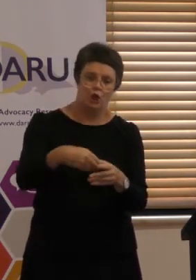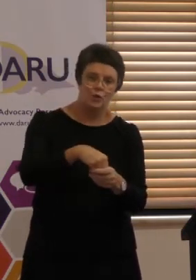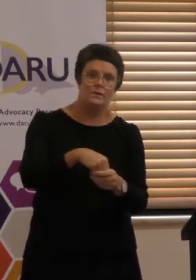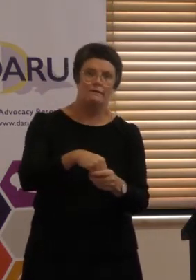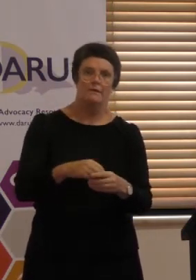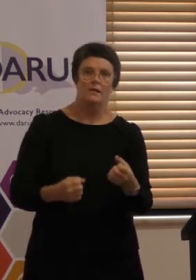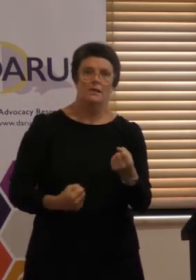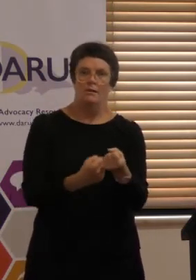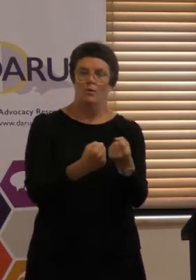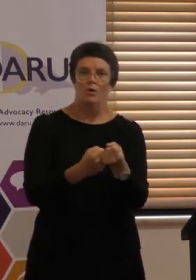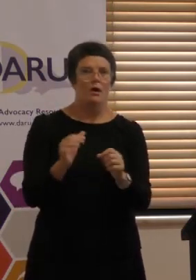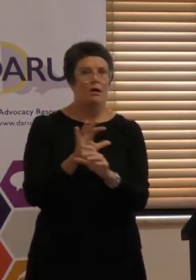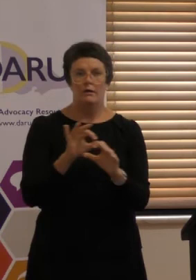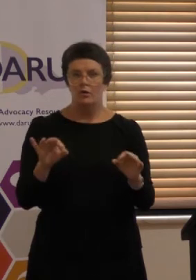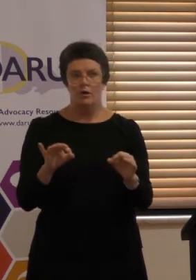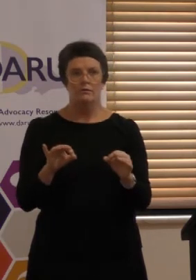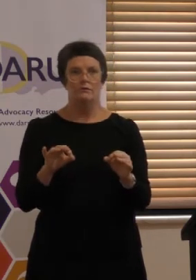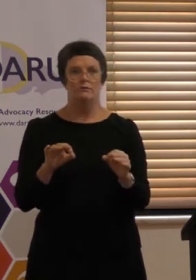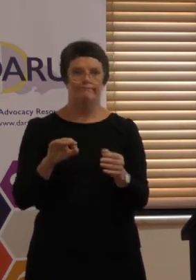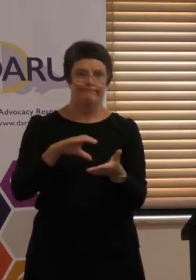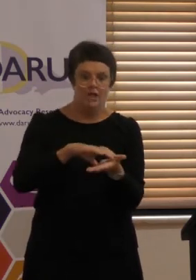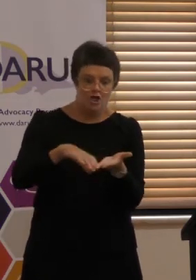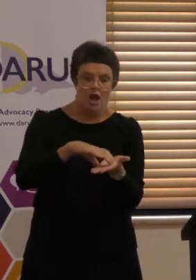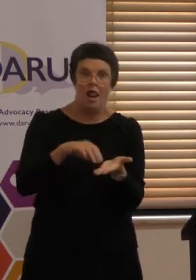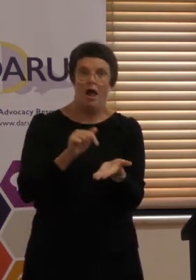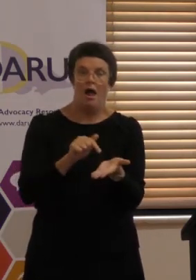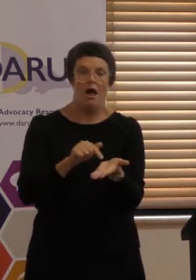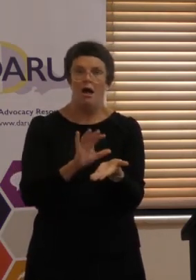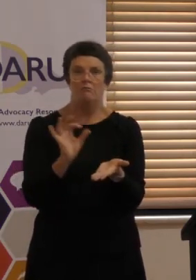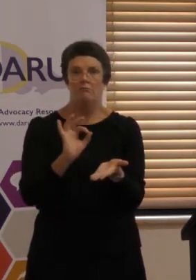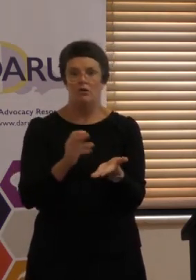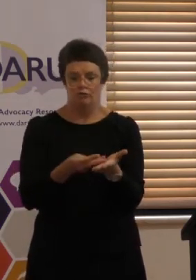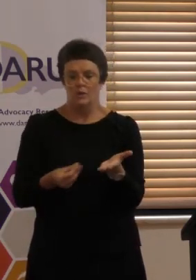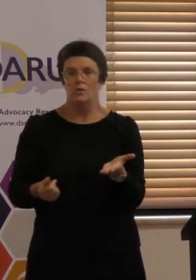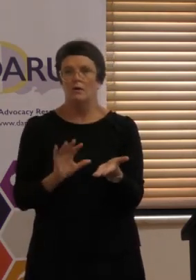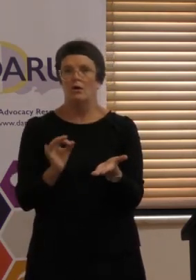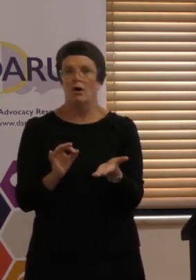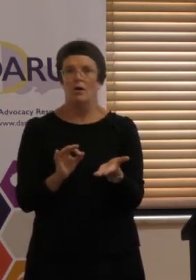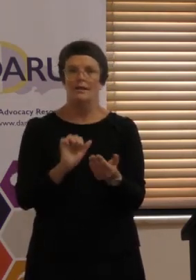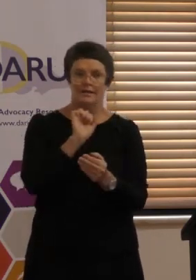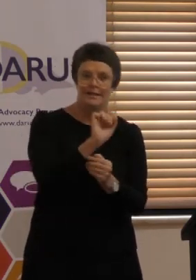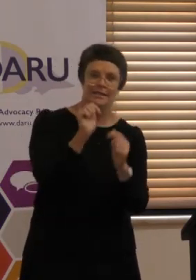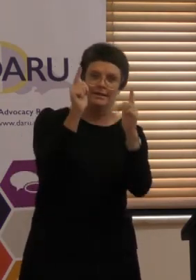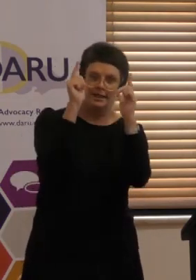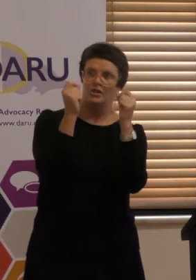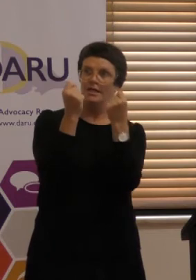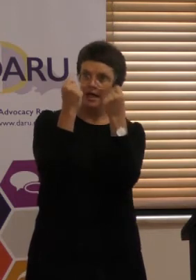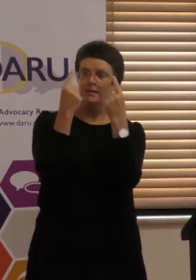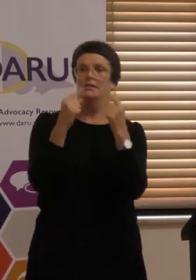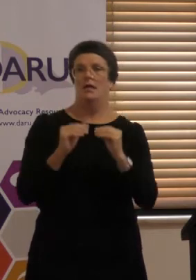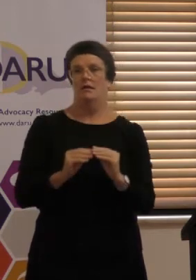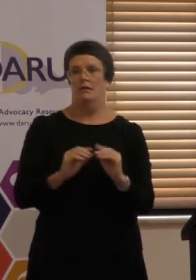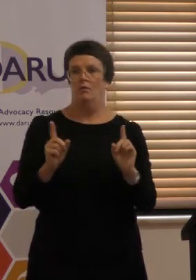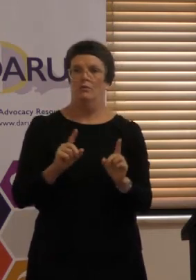dollars. It's not about resources. It's about a level of understanding of what a student